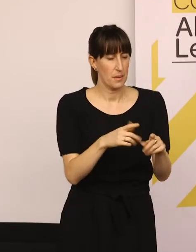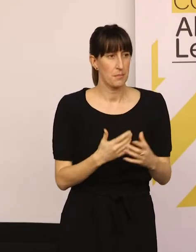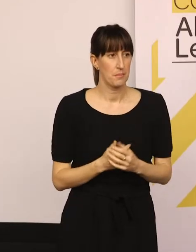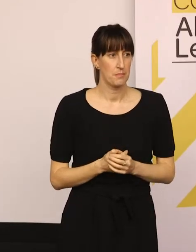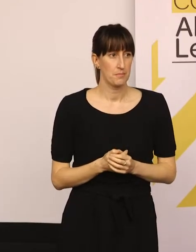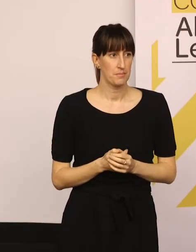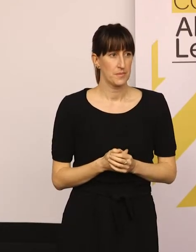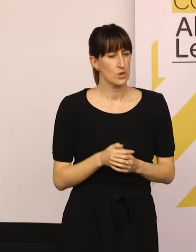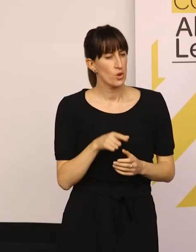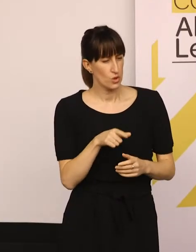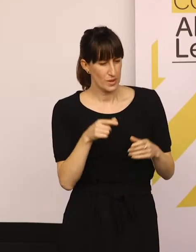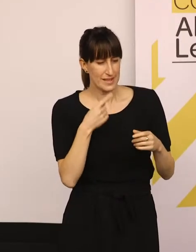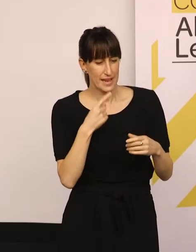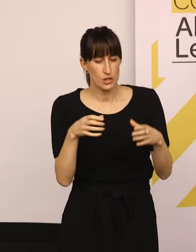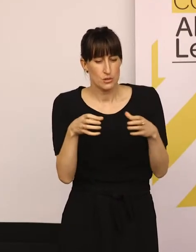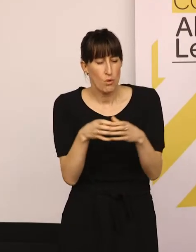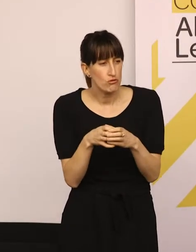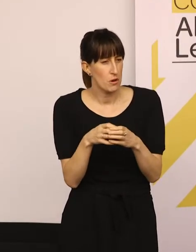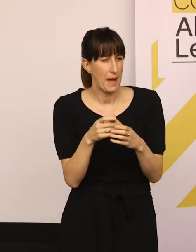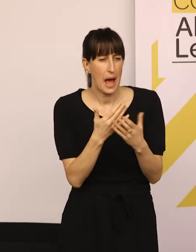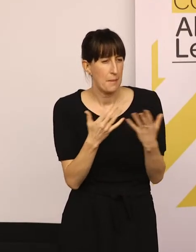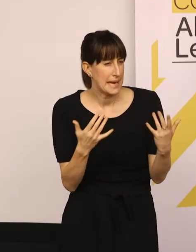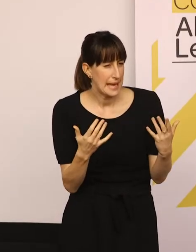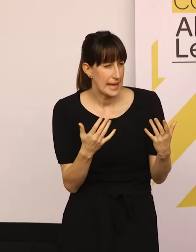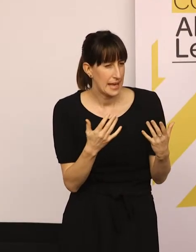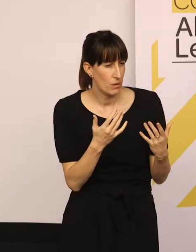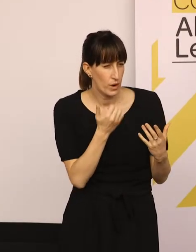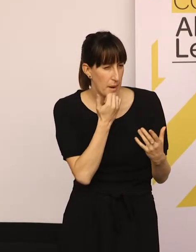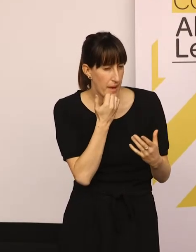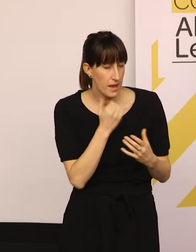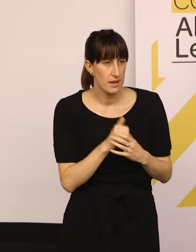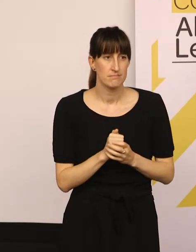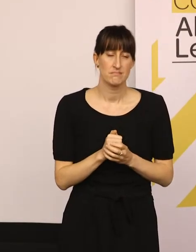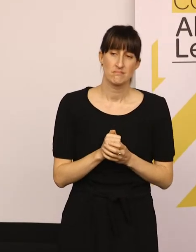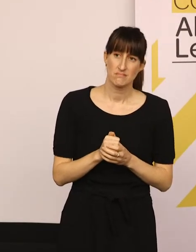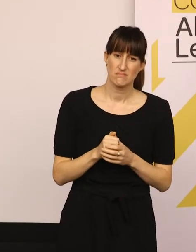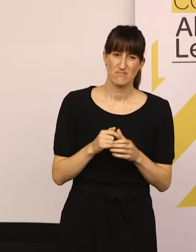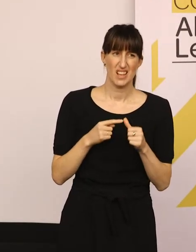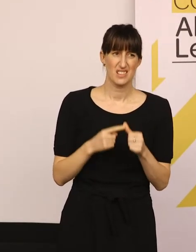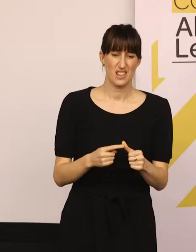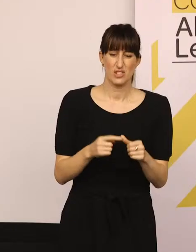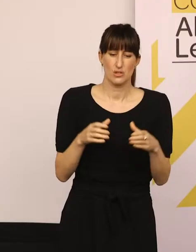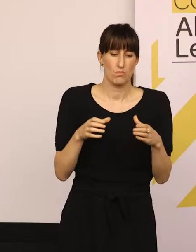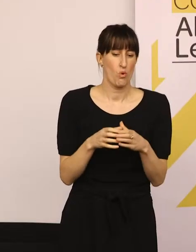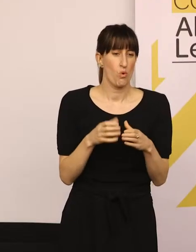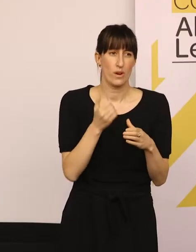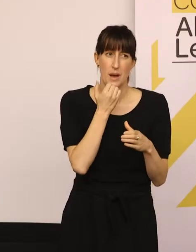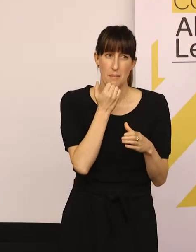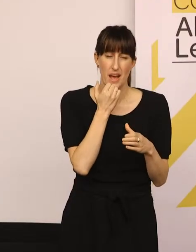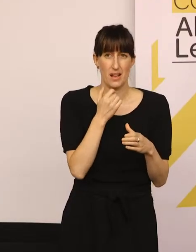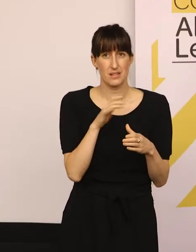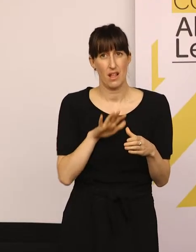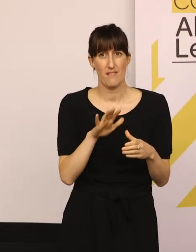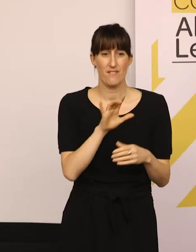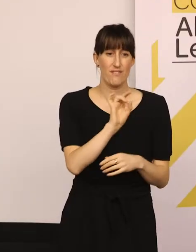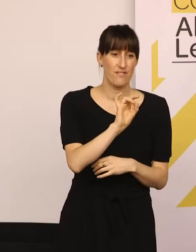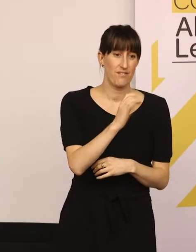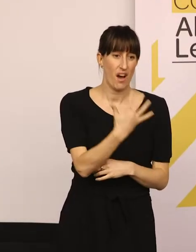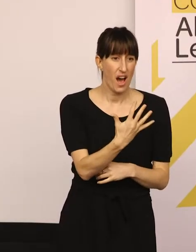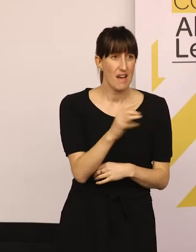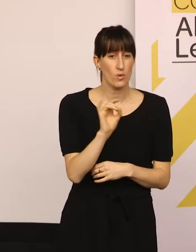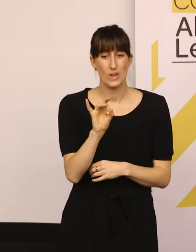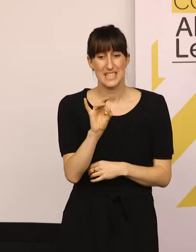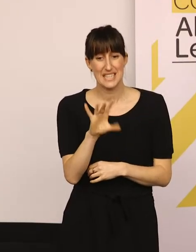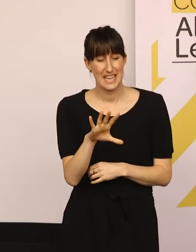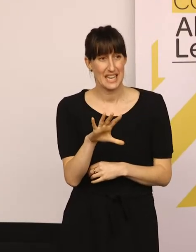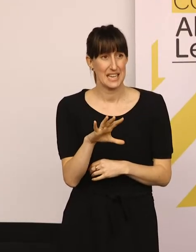I'm thinking here it's it's somewhere between 5 and 10. It's attending on probably going out